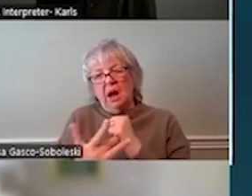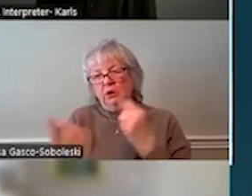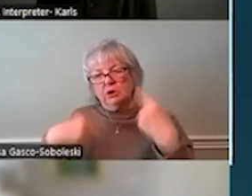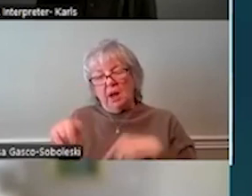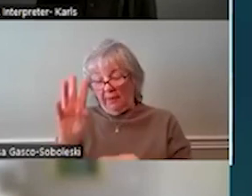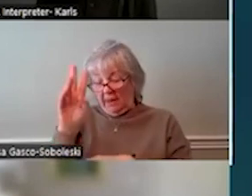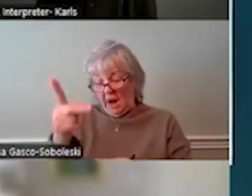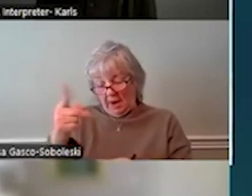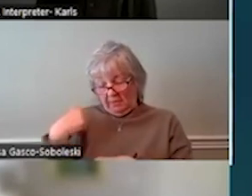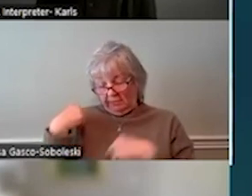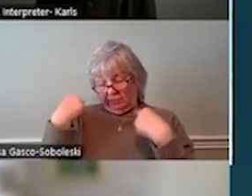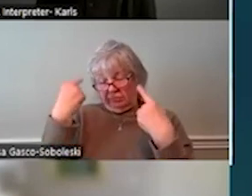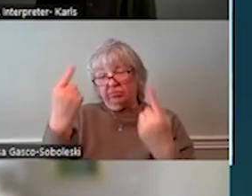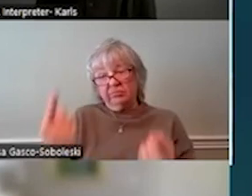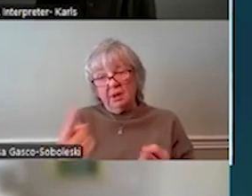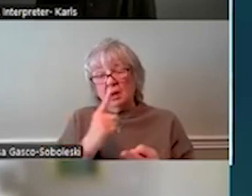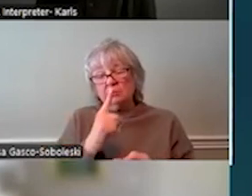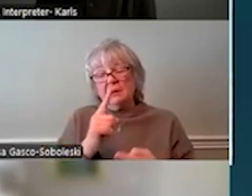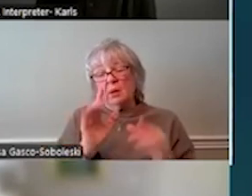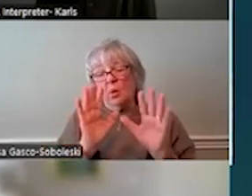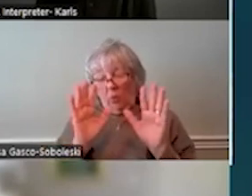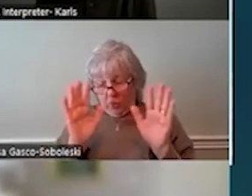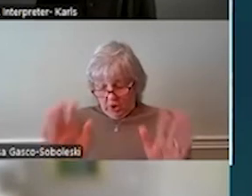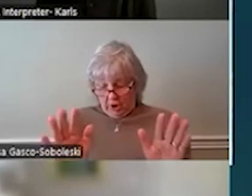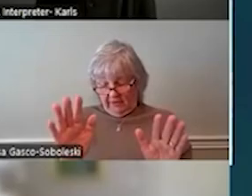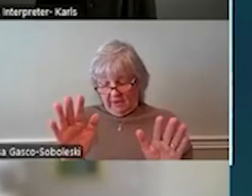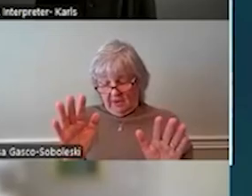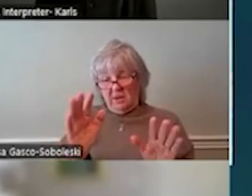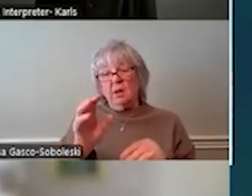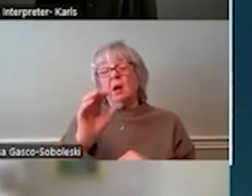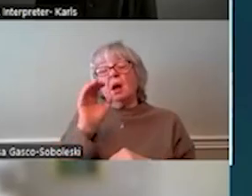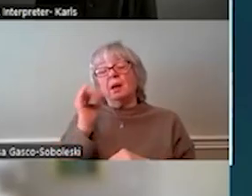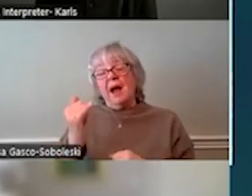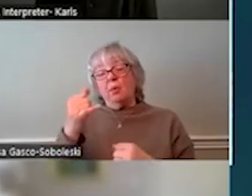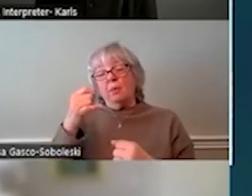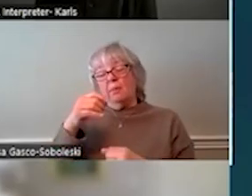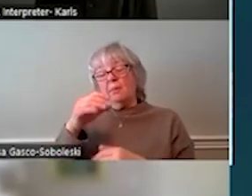be further developed, but there's new technology coming up consistently.